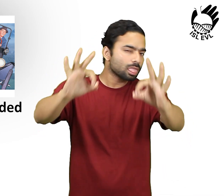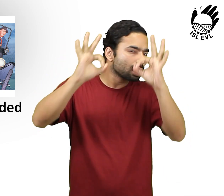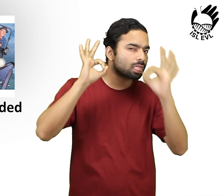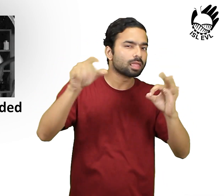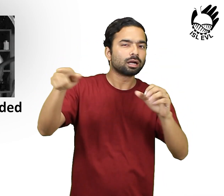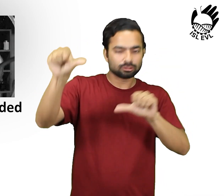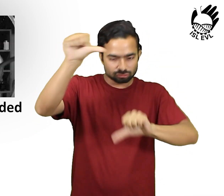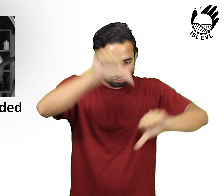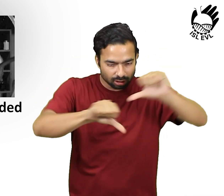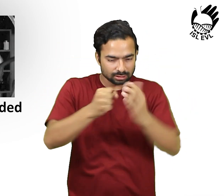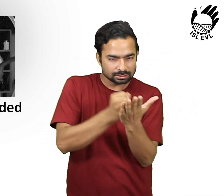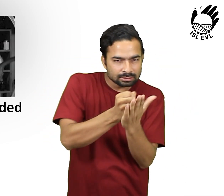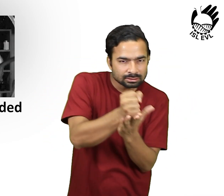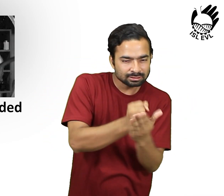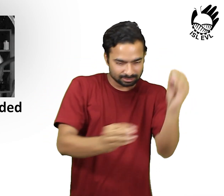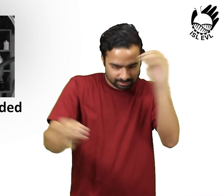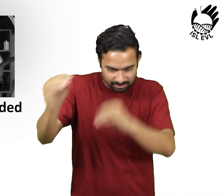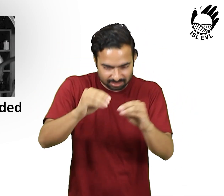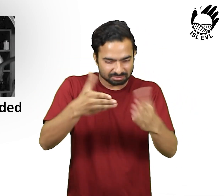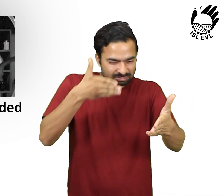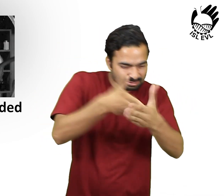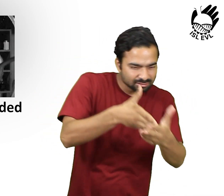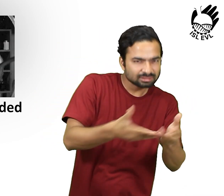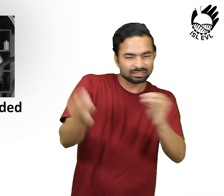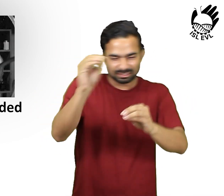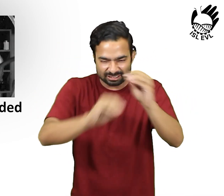more tries, he made a bouncy material.